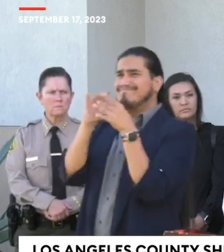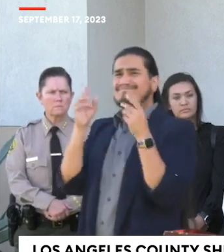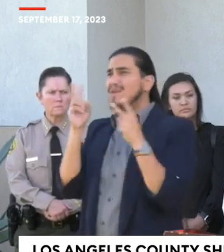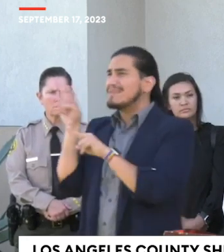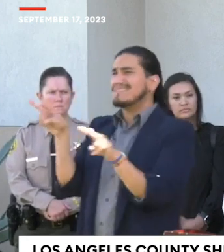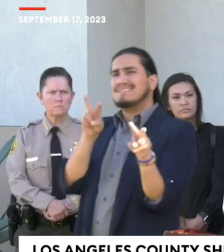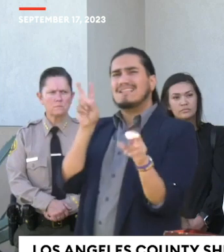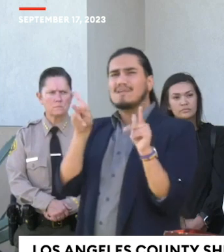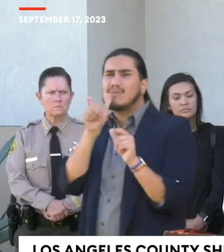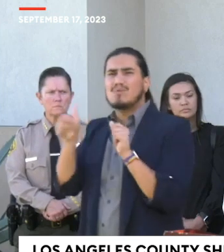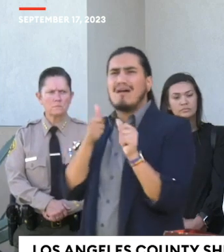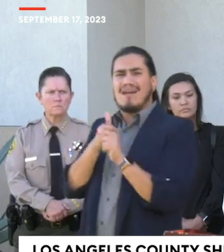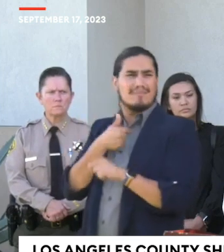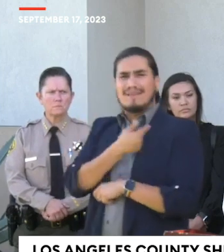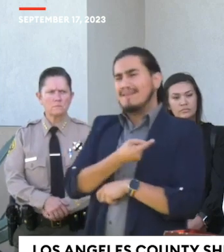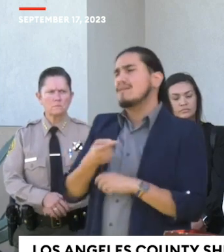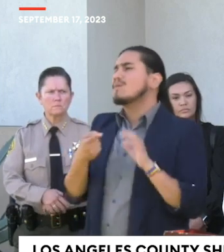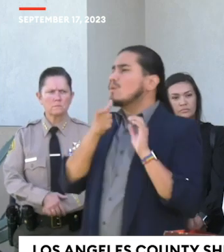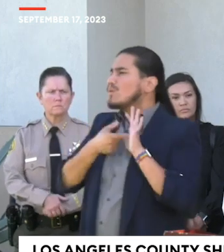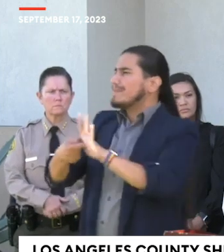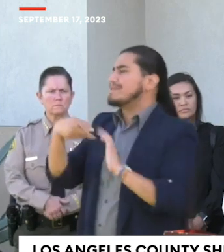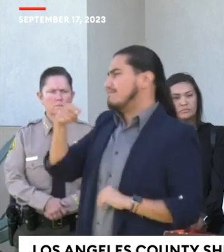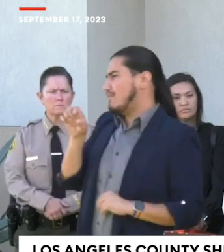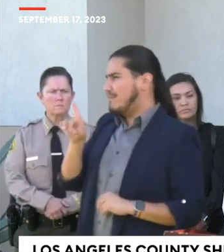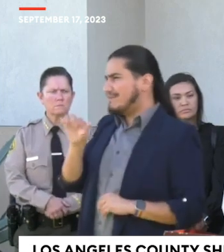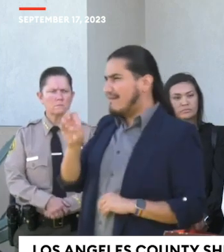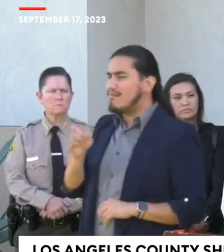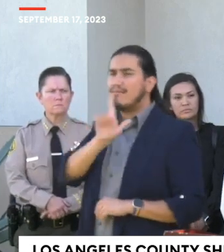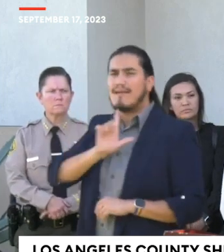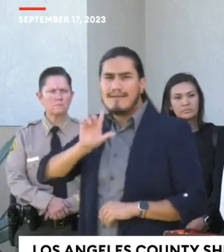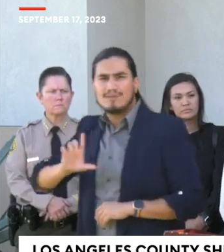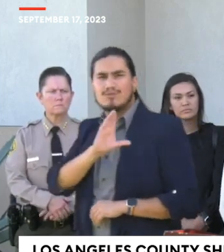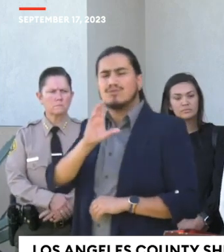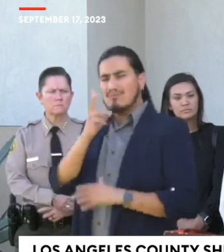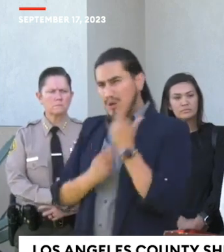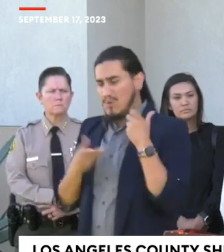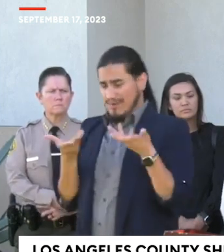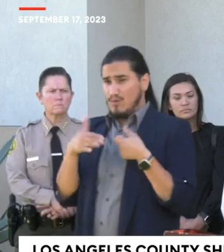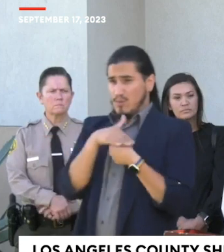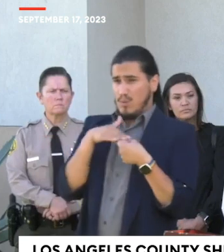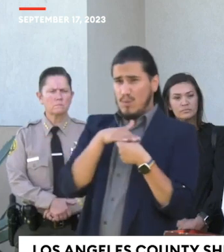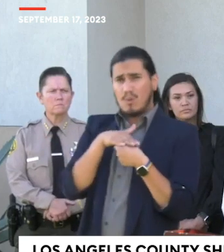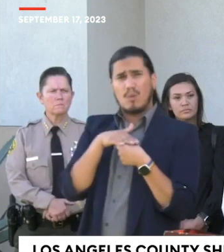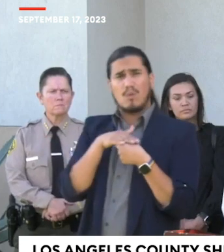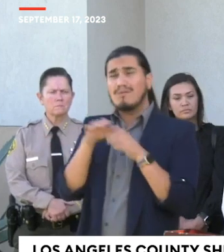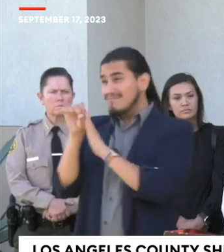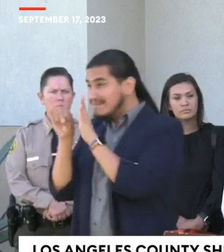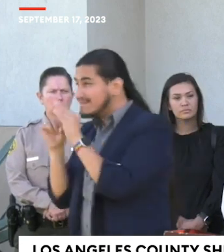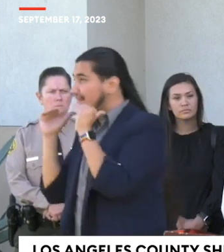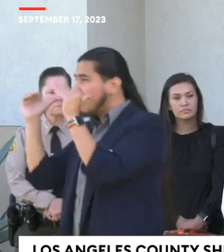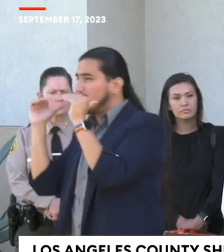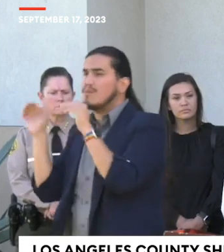and the people standing behind me that represent Palmdale, Lancaster, both at a local level, state